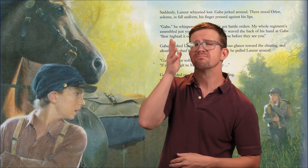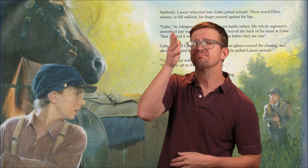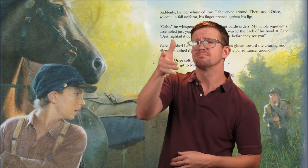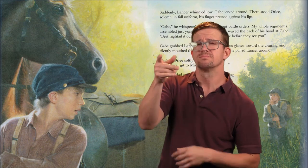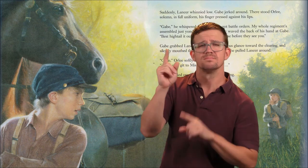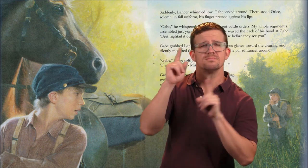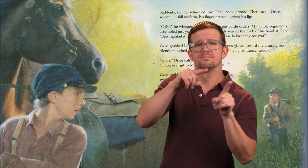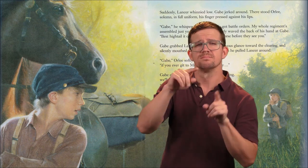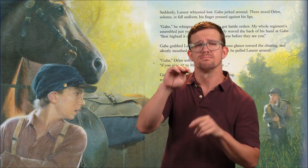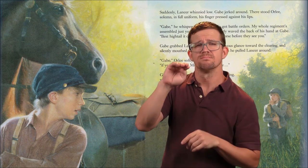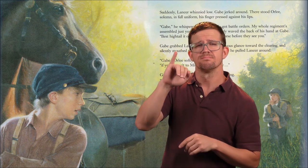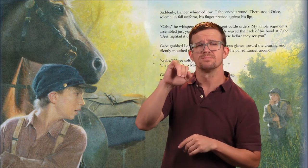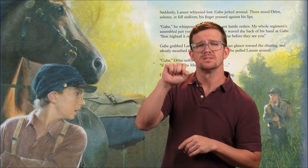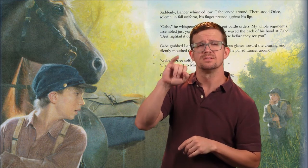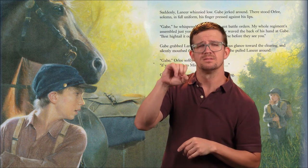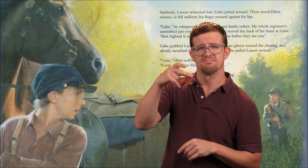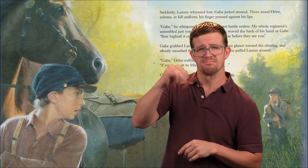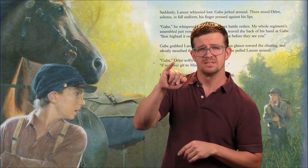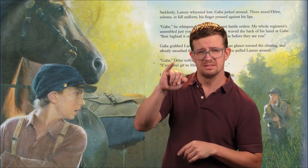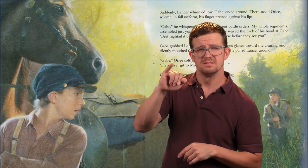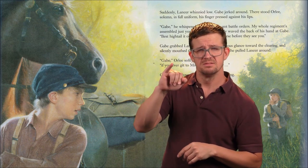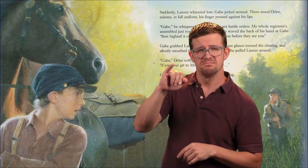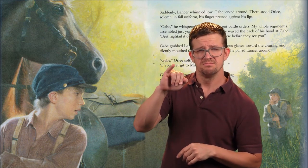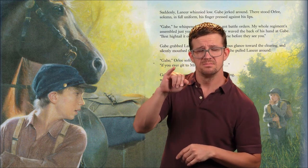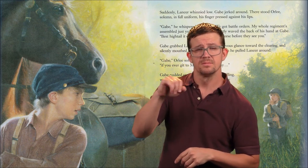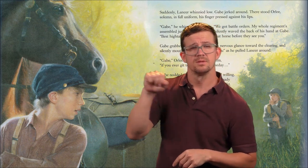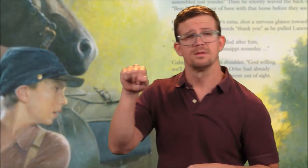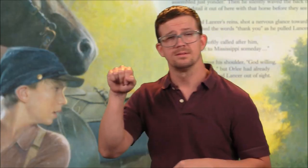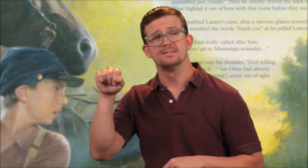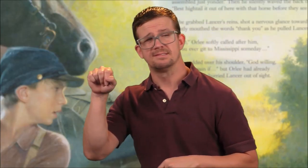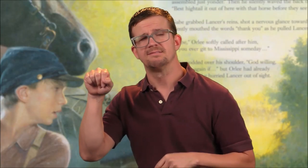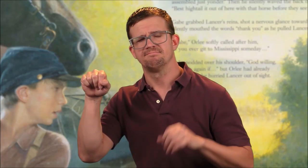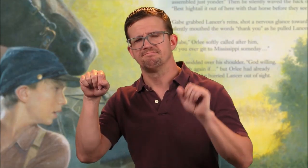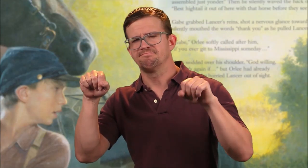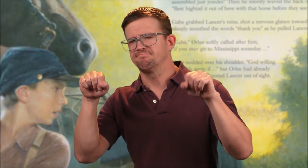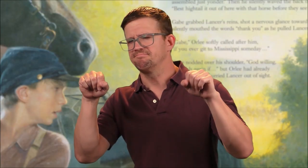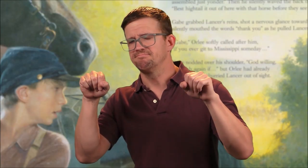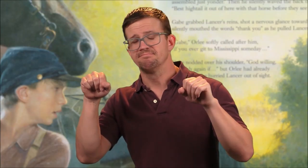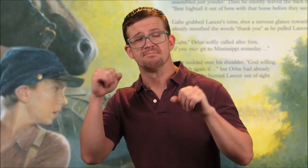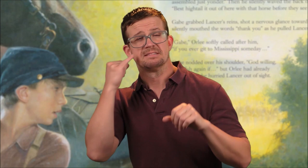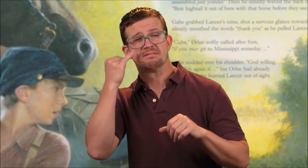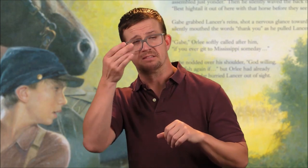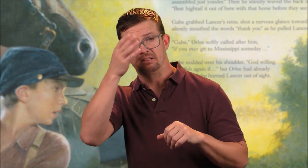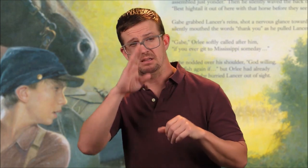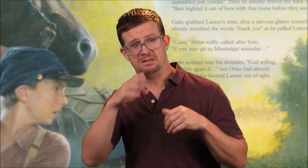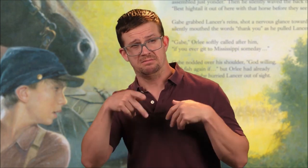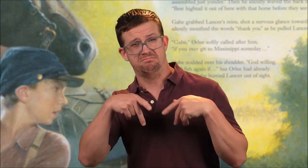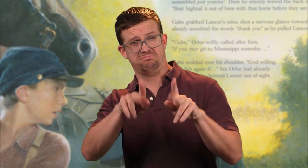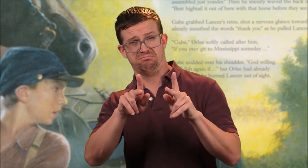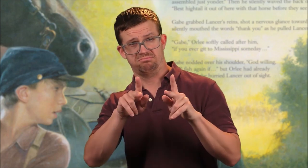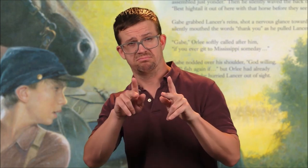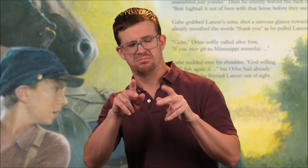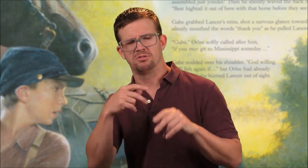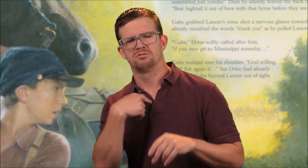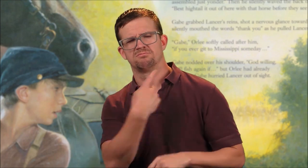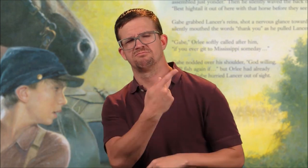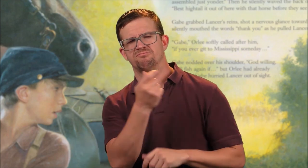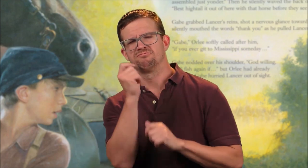words thank you as he pulled Lancer around. Gabe, Orly softly called after him, if you ever get to